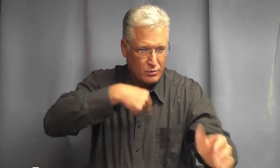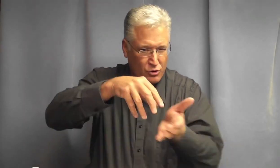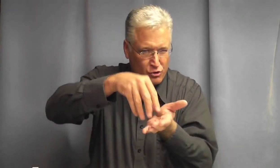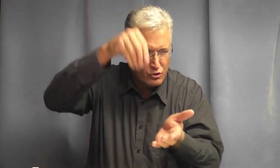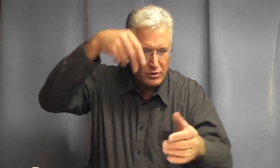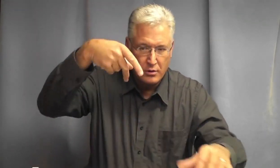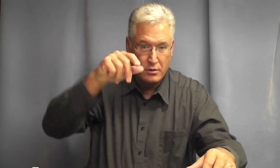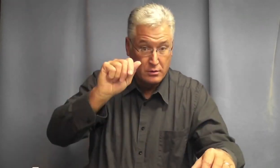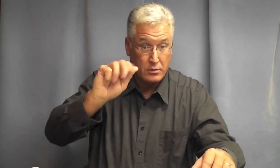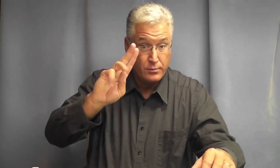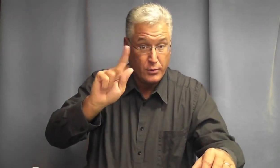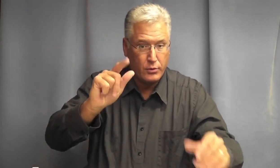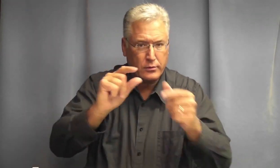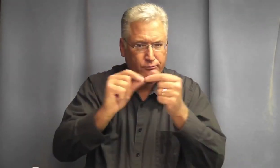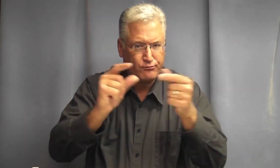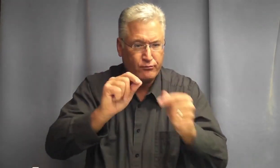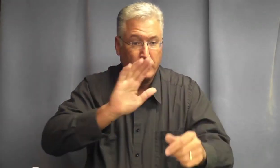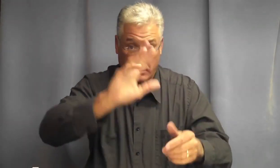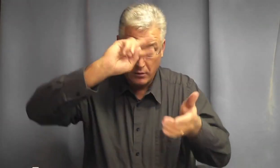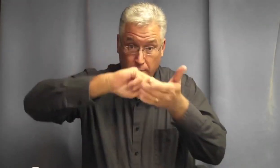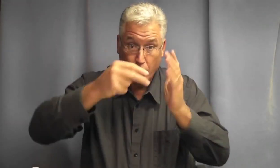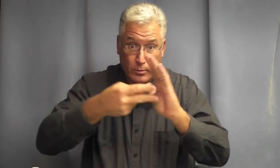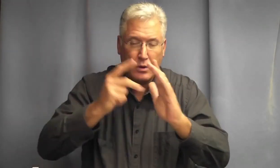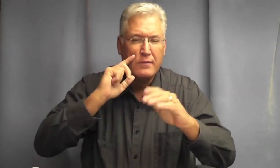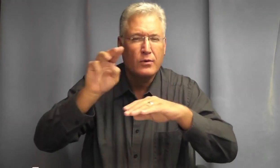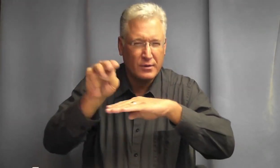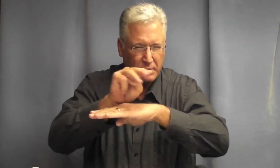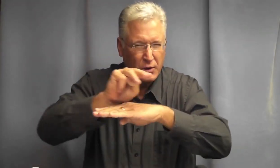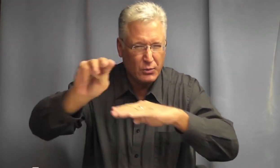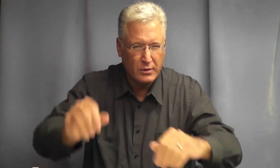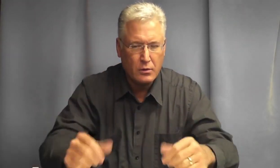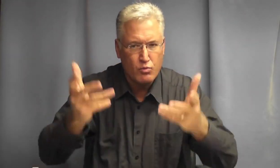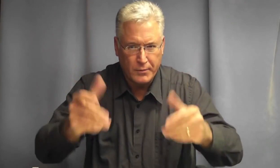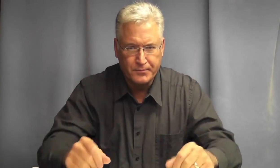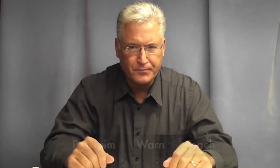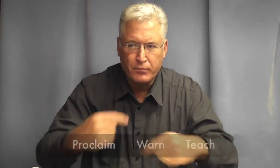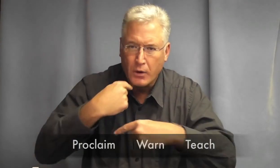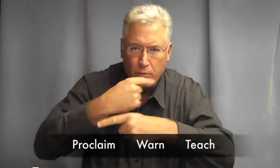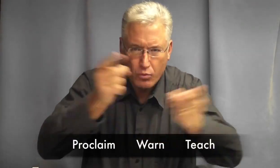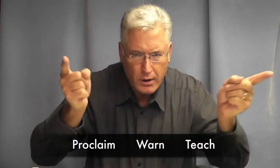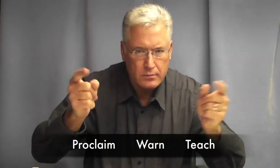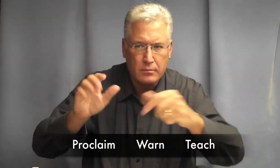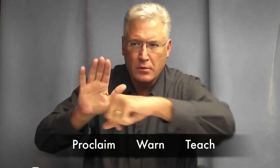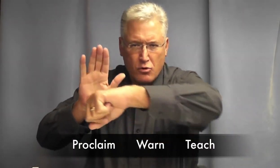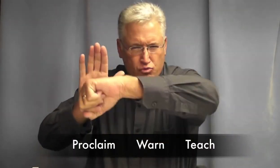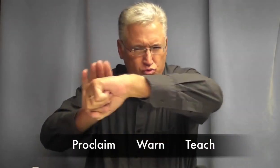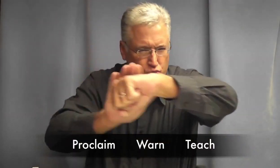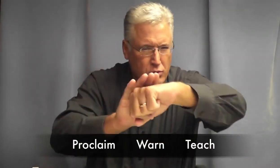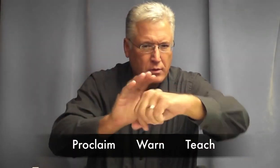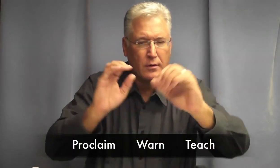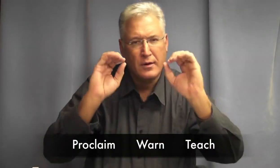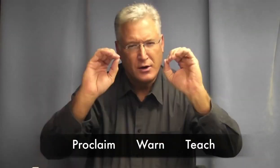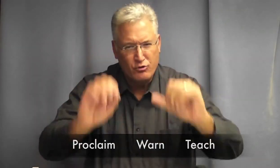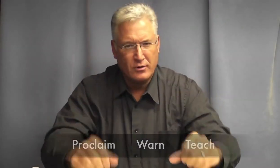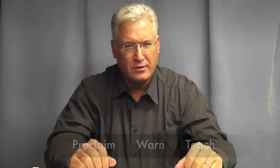Friday, we learned that Paul had a message, his purpose, his ministry, and that was to proclaim, to warn, and